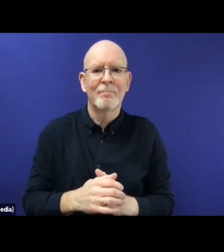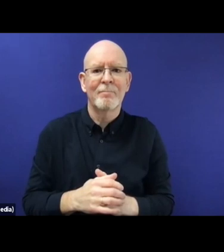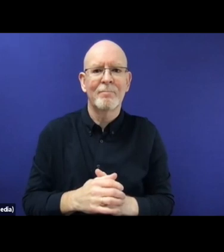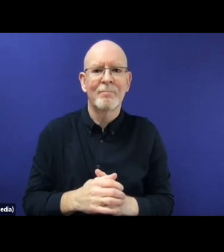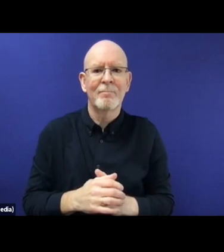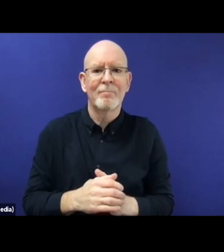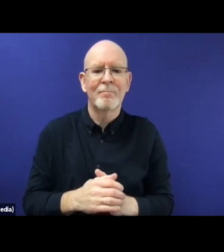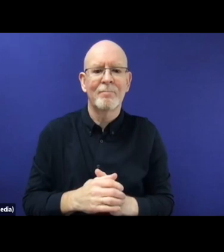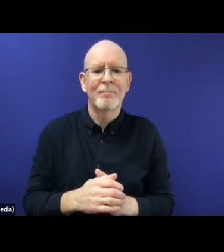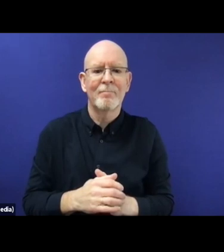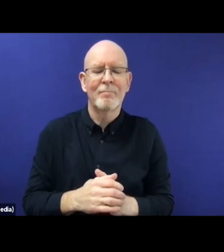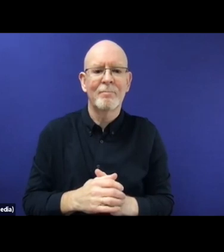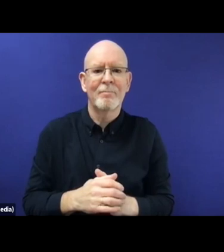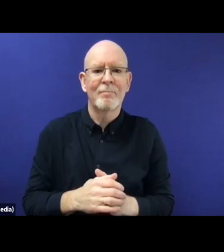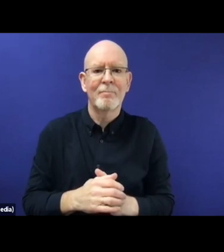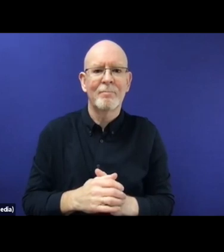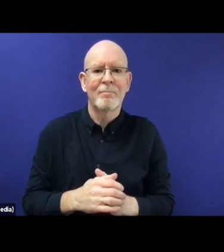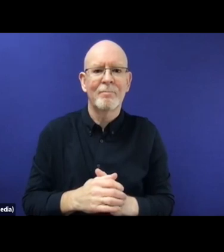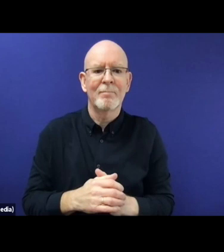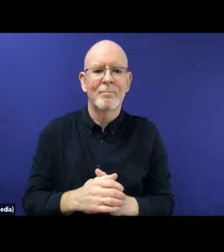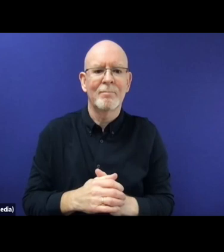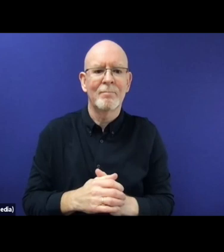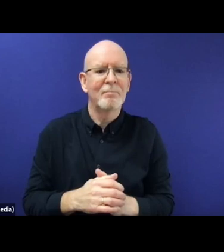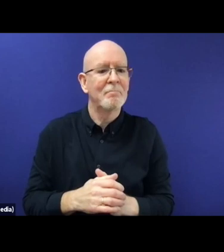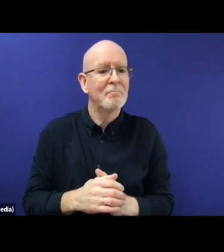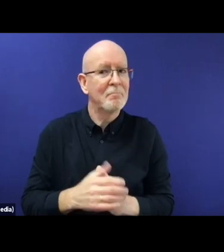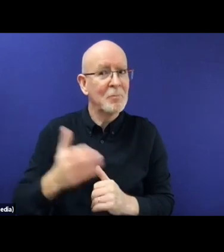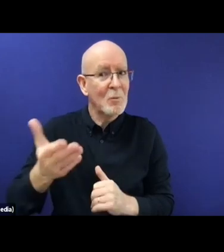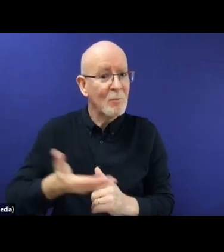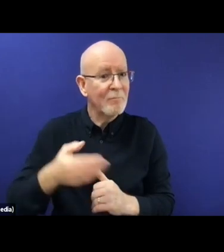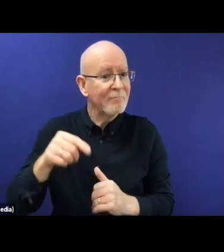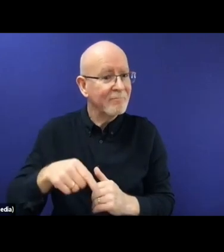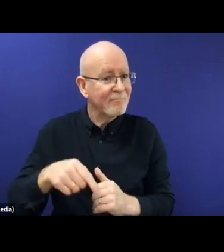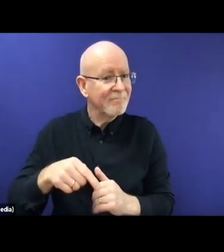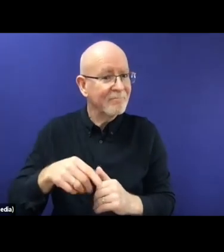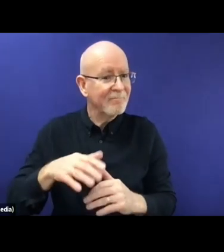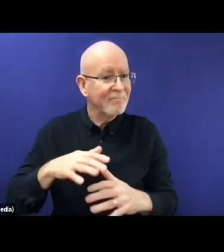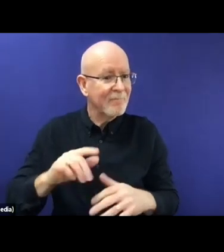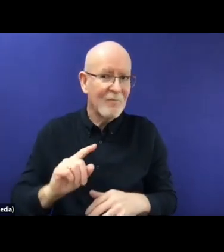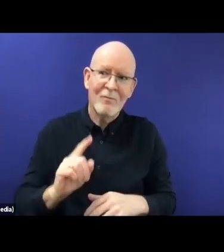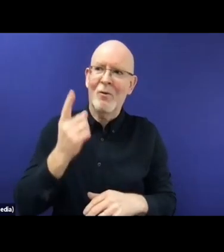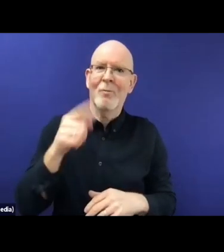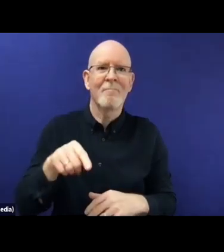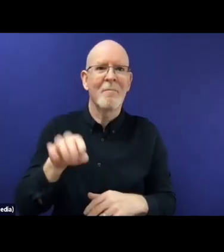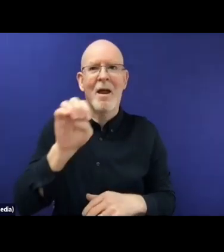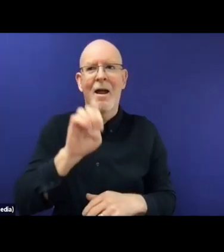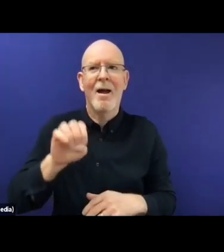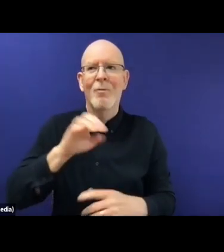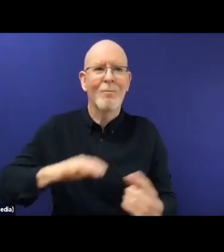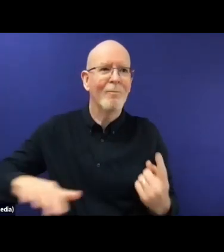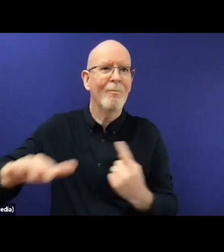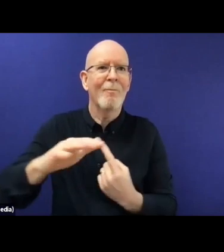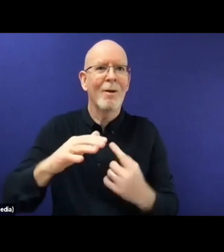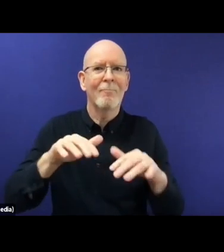webinars we're holding on the 70th anniversary of UNHCR Statute. These webinars started